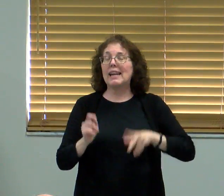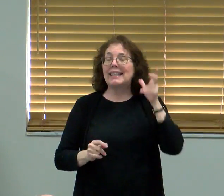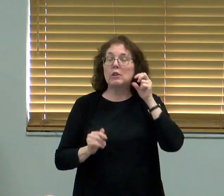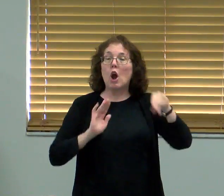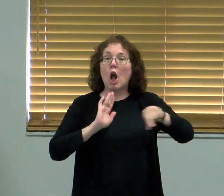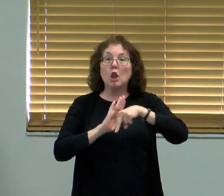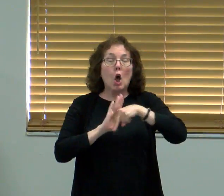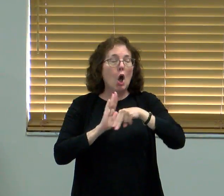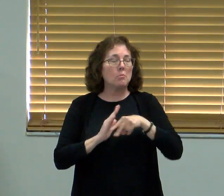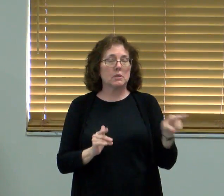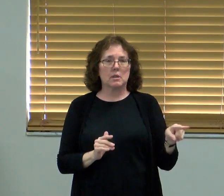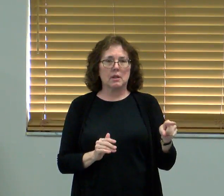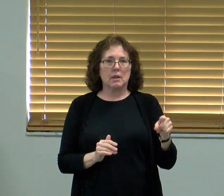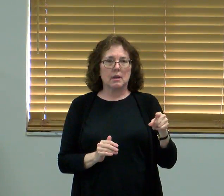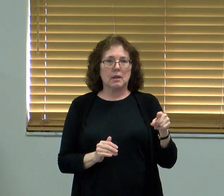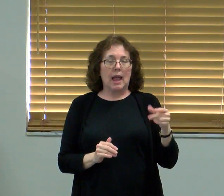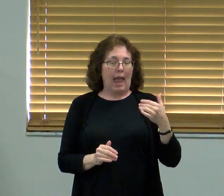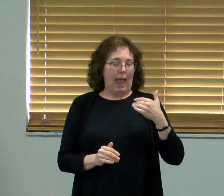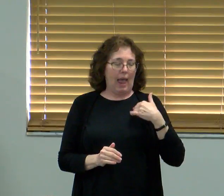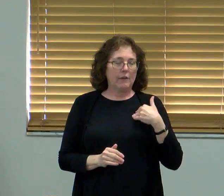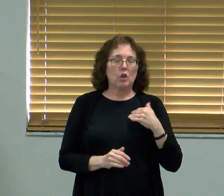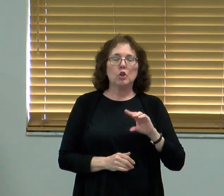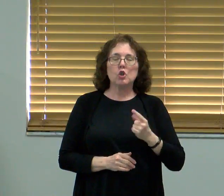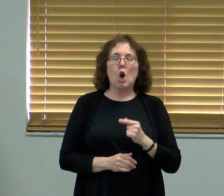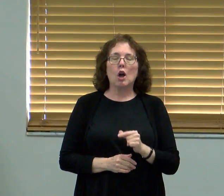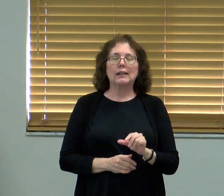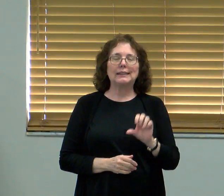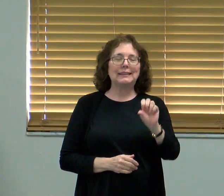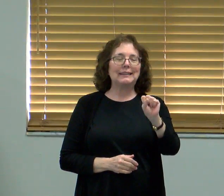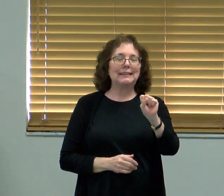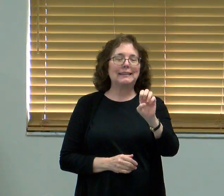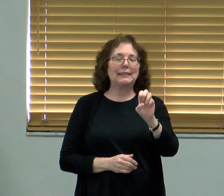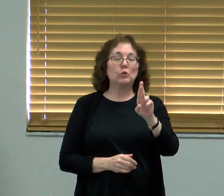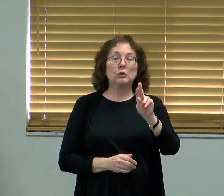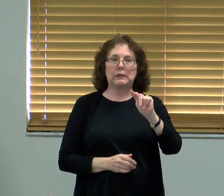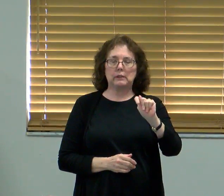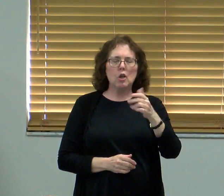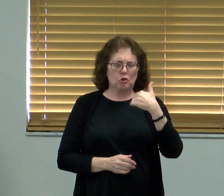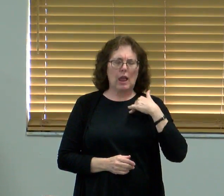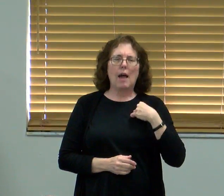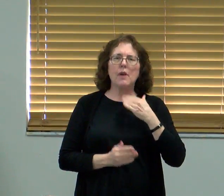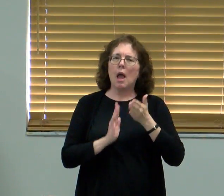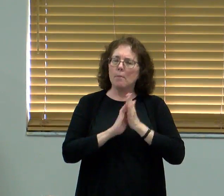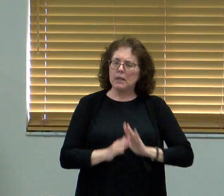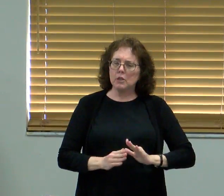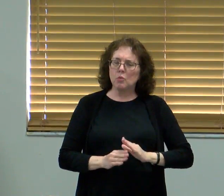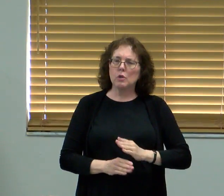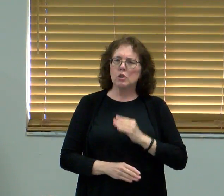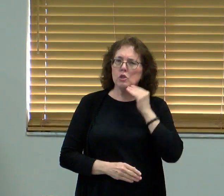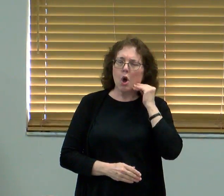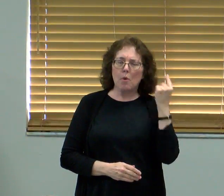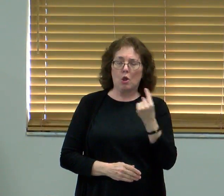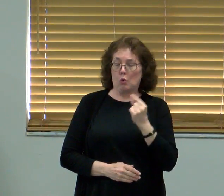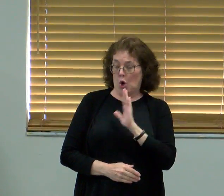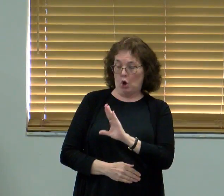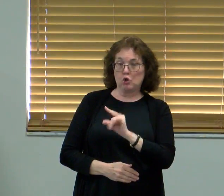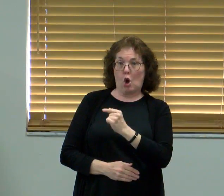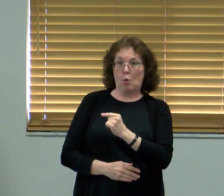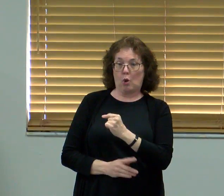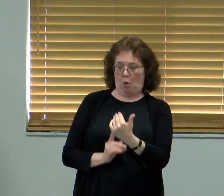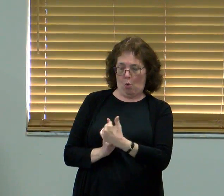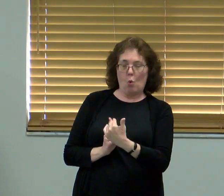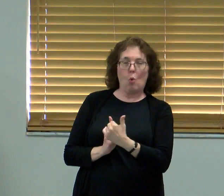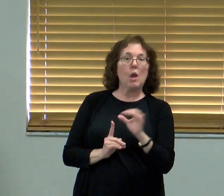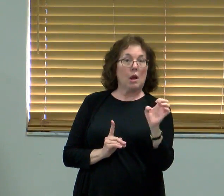alarms. She said that having Secret will allow her to find some peace when she is home alone, knowing that not only will her dog alert her